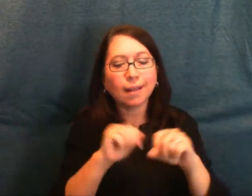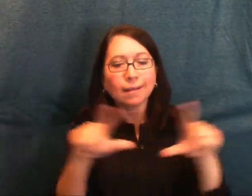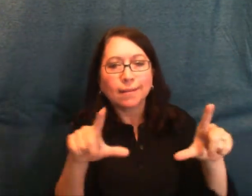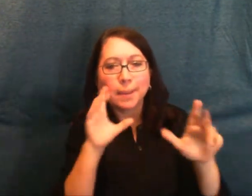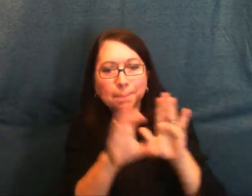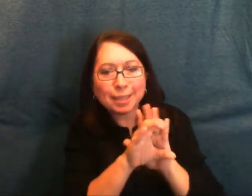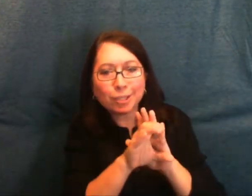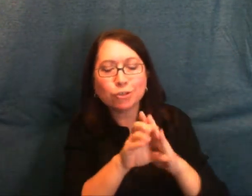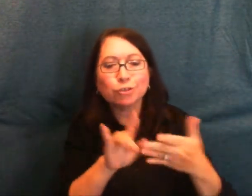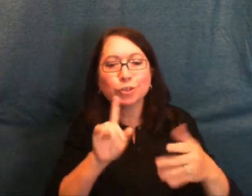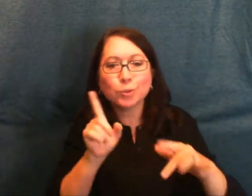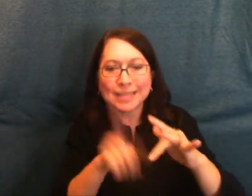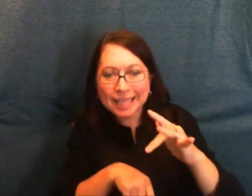next level, this and that.